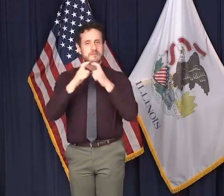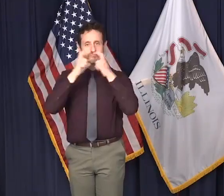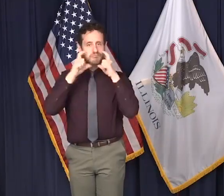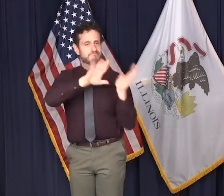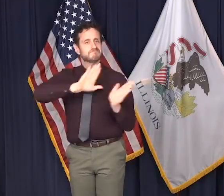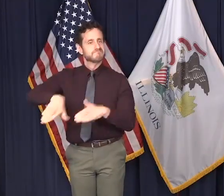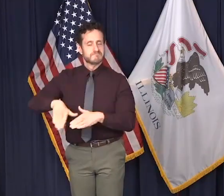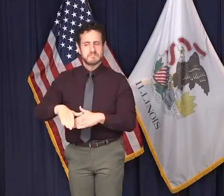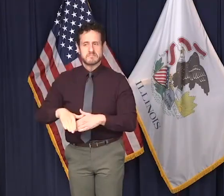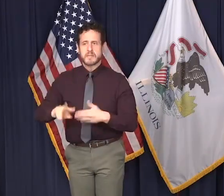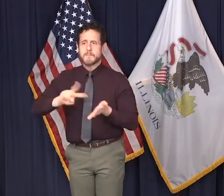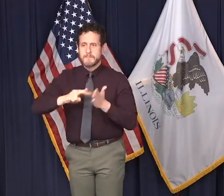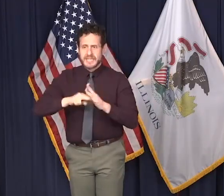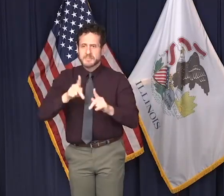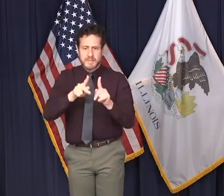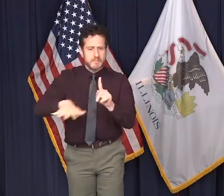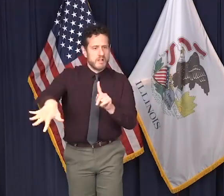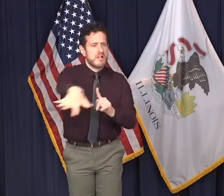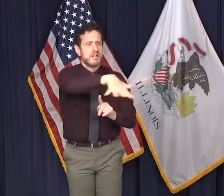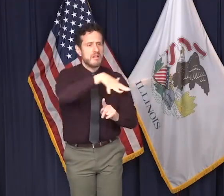the enemy is you.